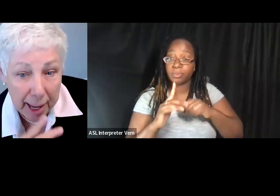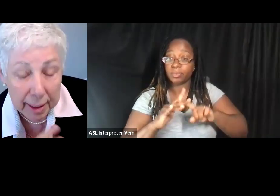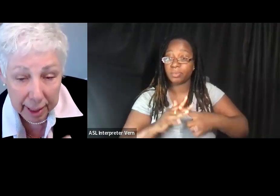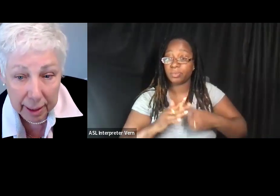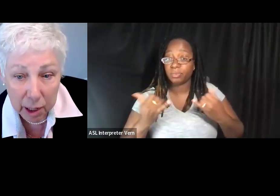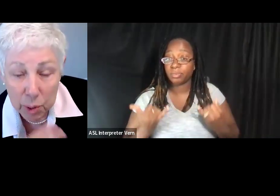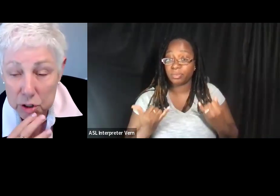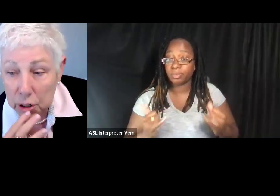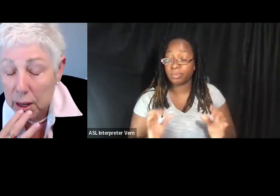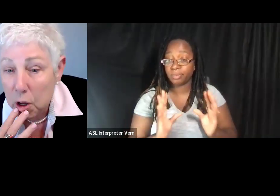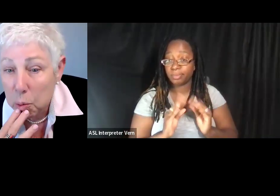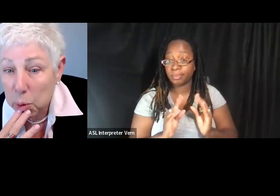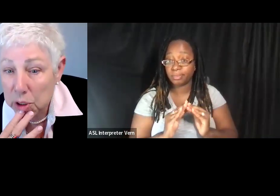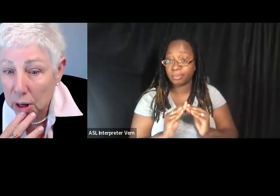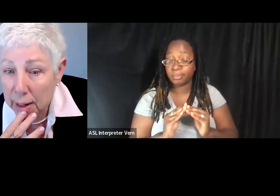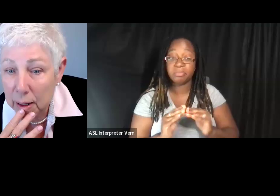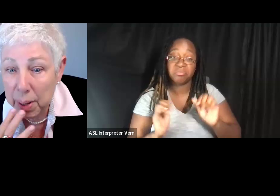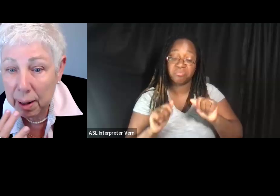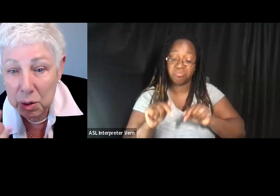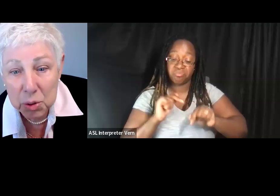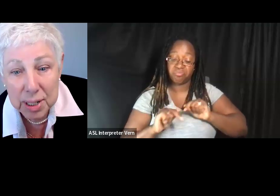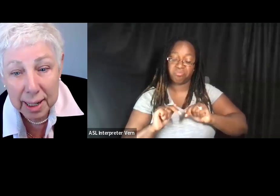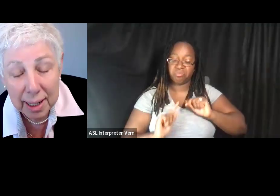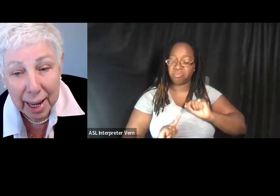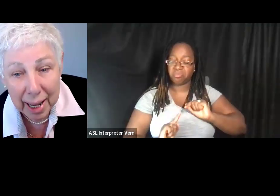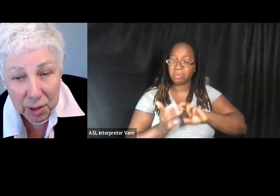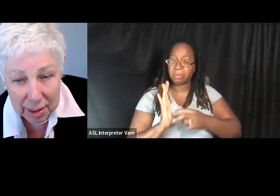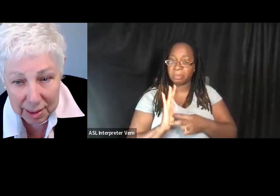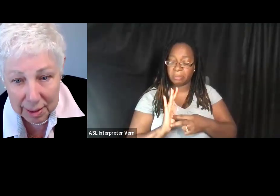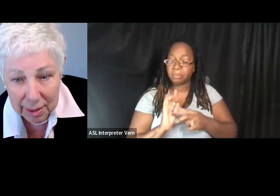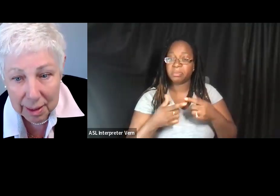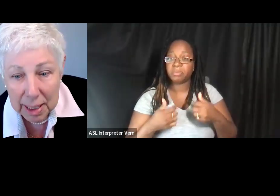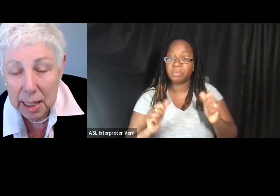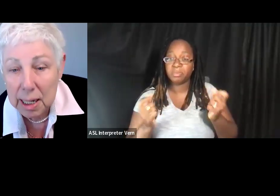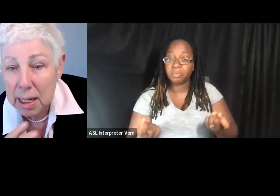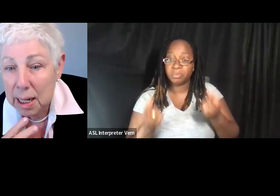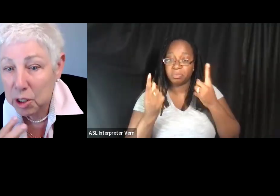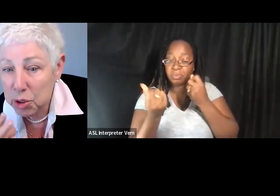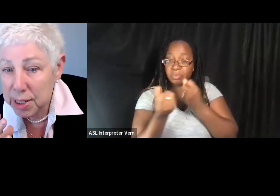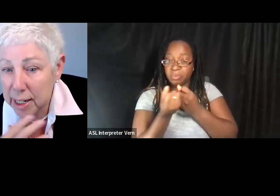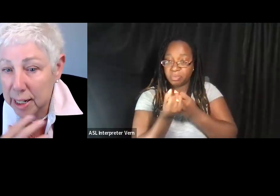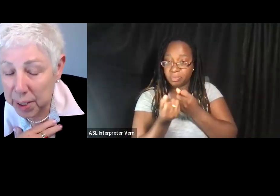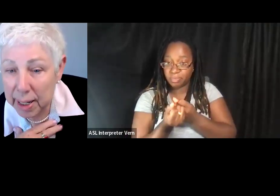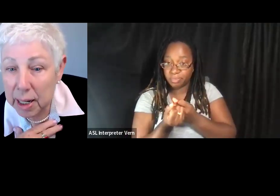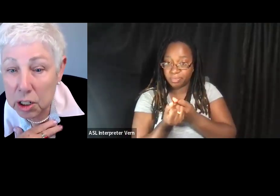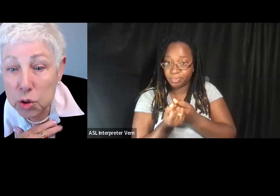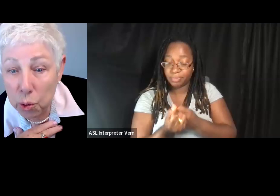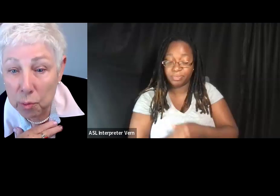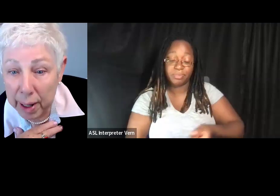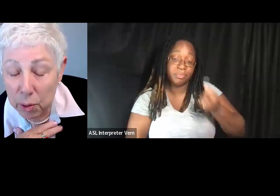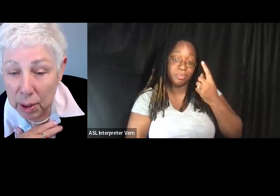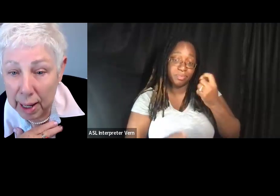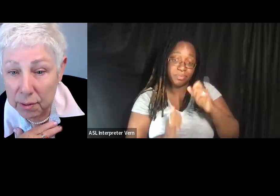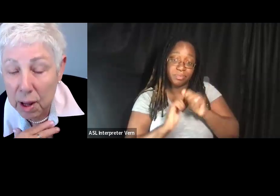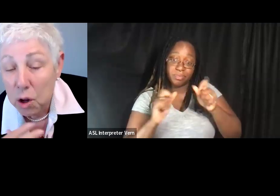can look back at that language, but we're talking about understanding advocacy, understanding being in control